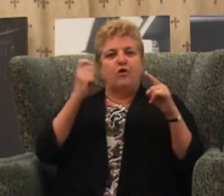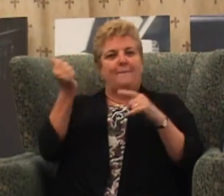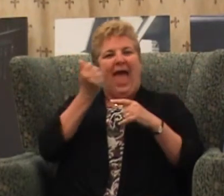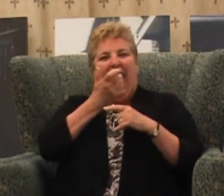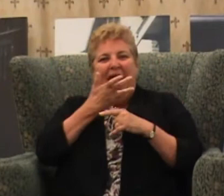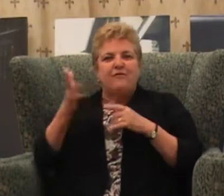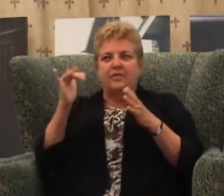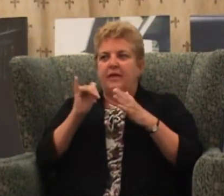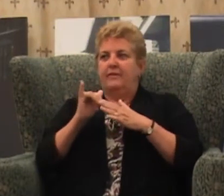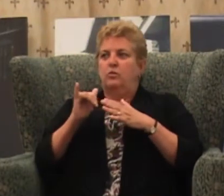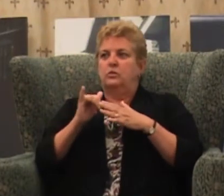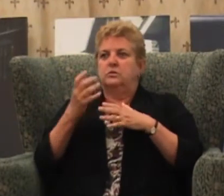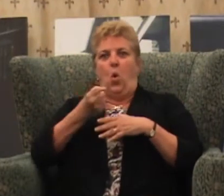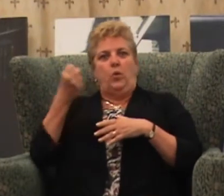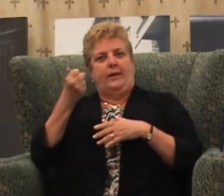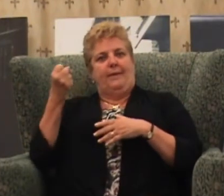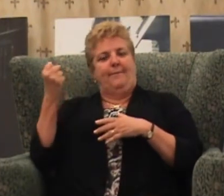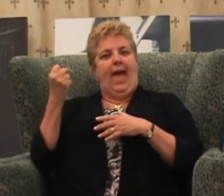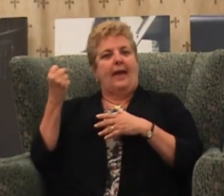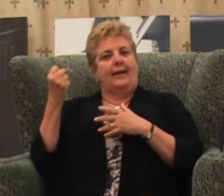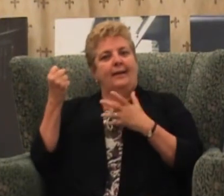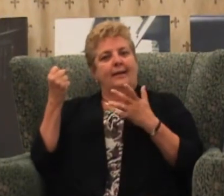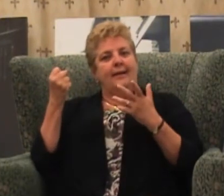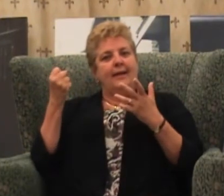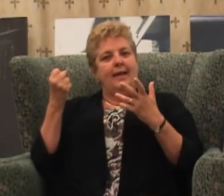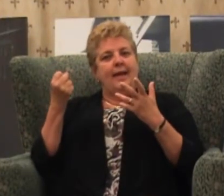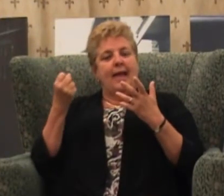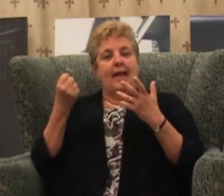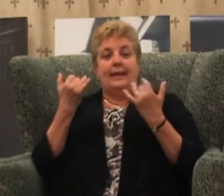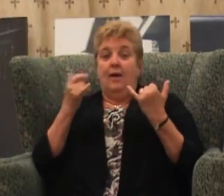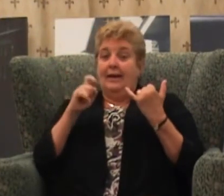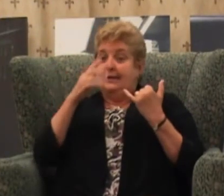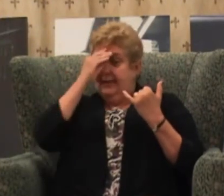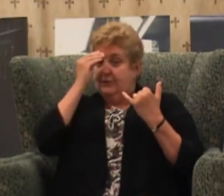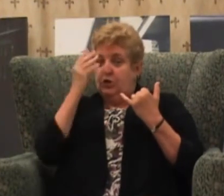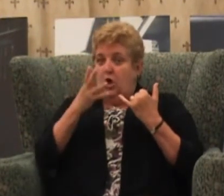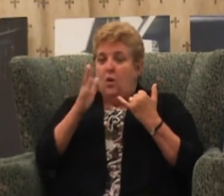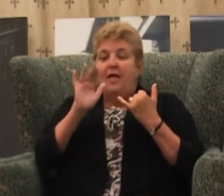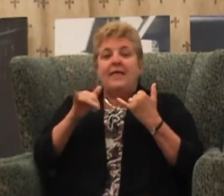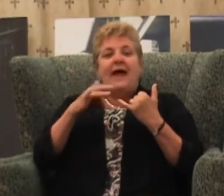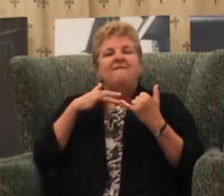me back before. And I need to let you know that it made me feel so good